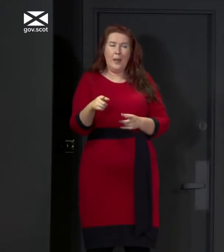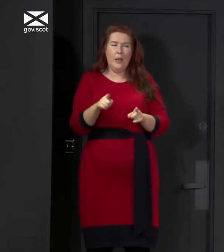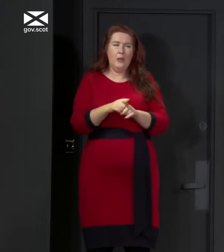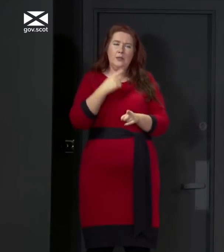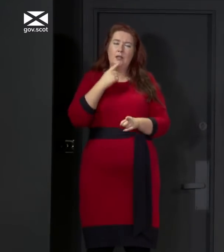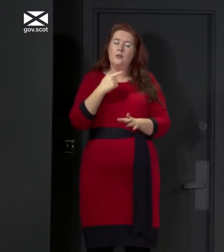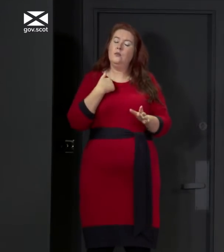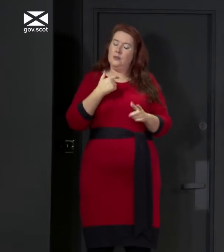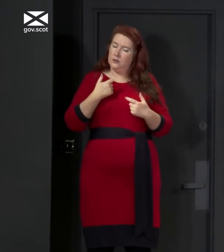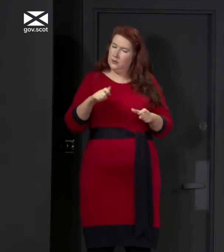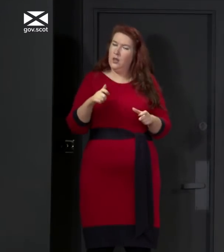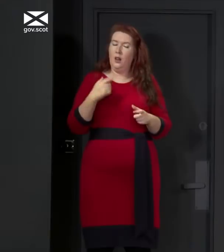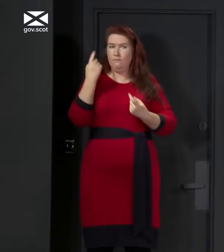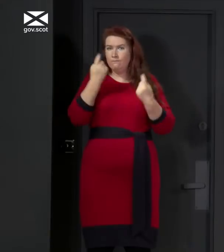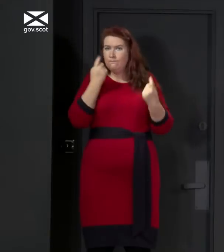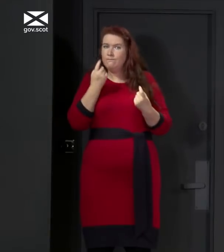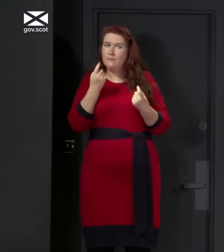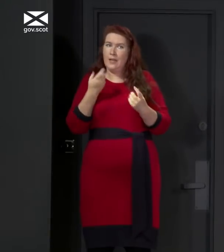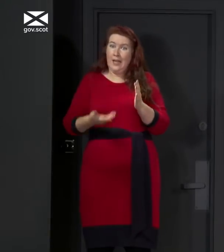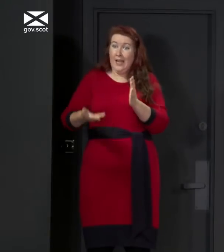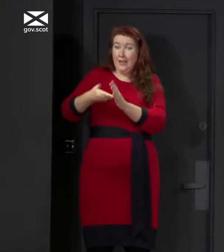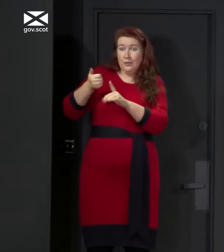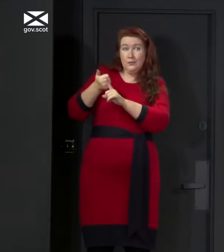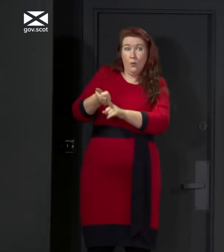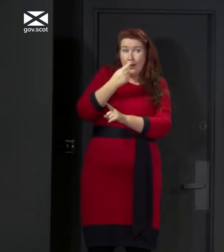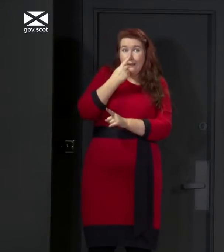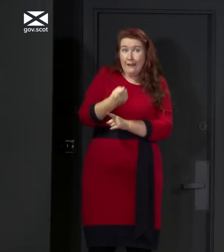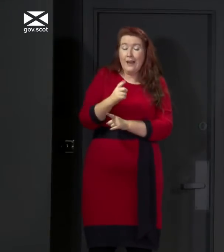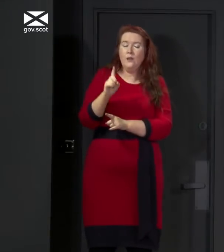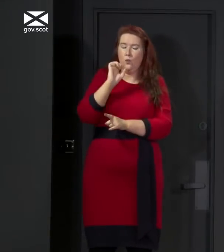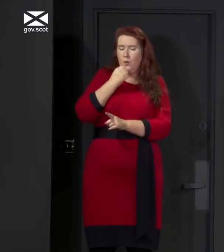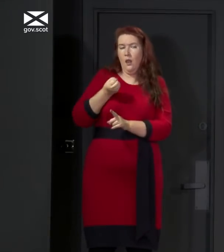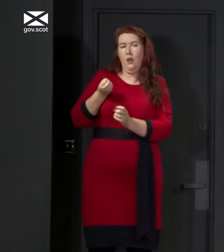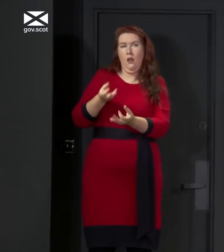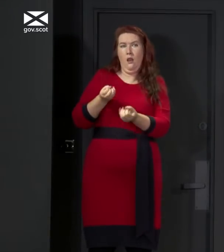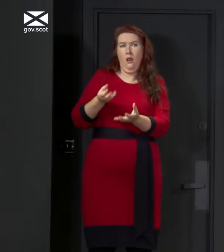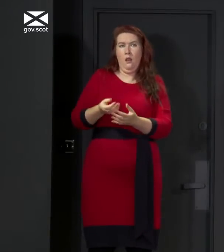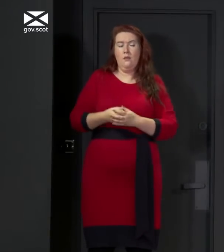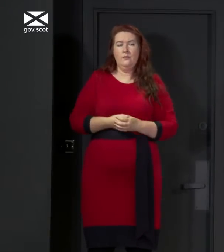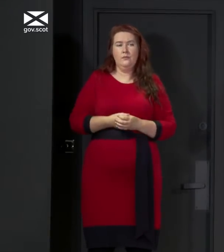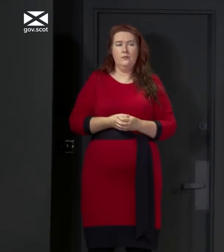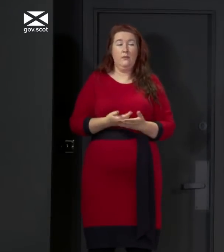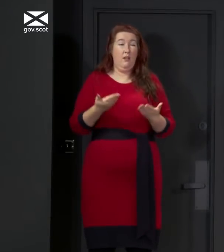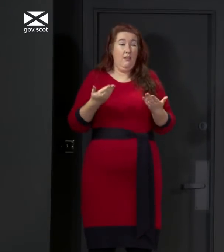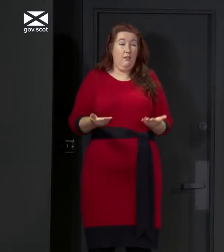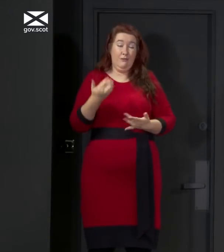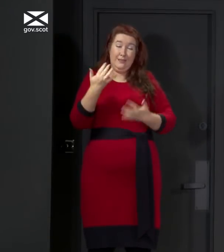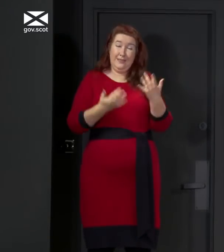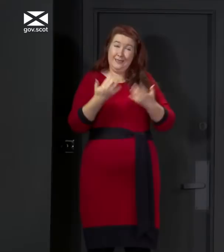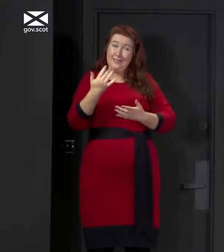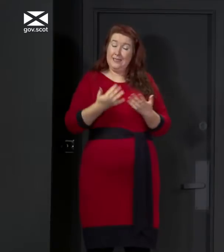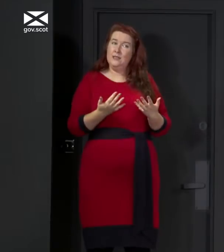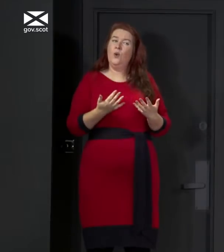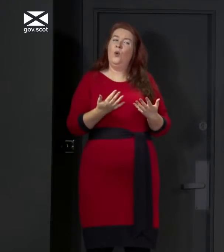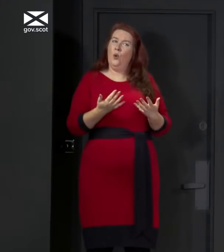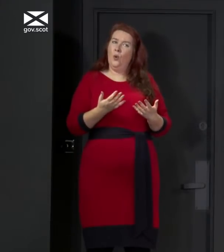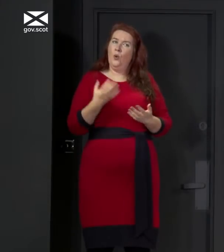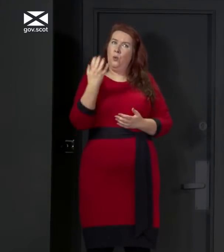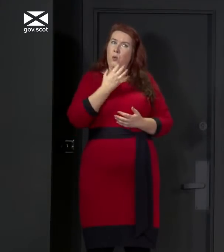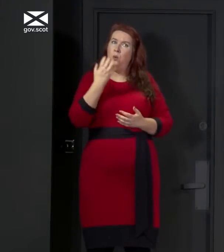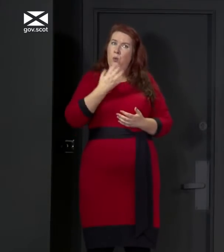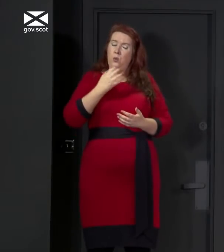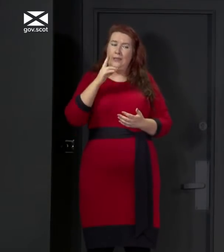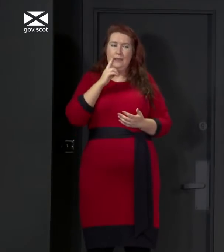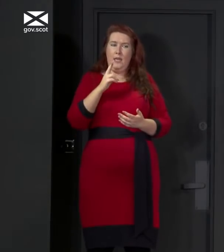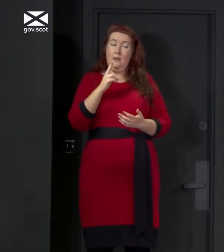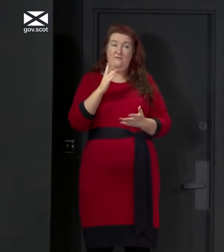already, we will consider what further support we are able to provide. But the current figures, including those I've reported today, tell us that